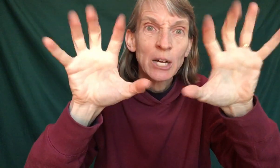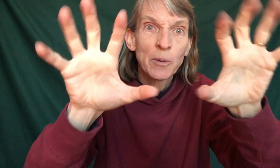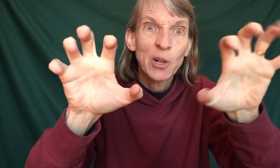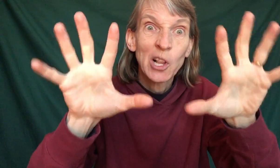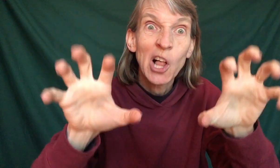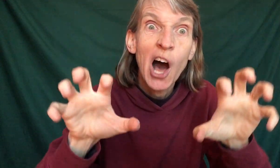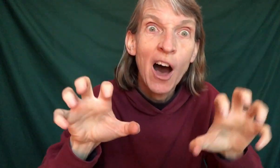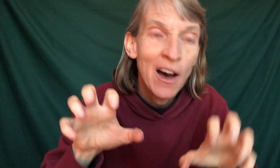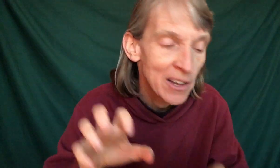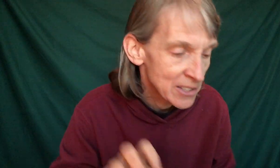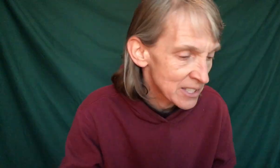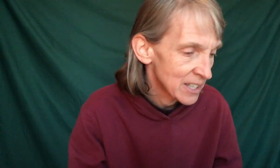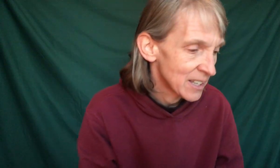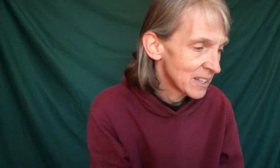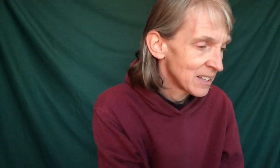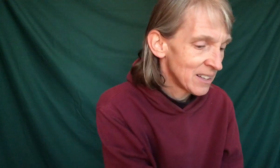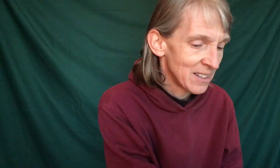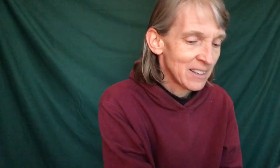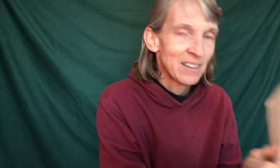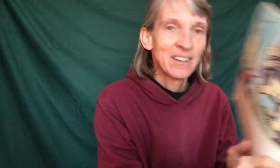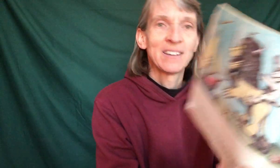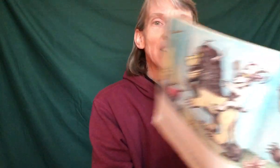terrible claws.